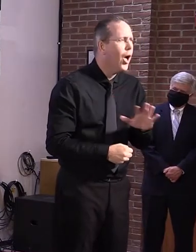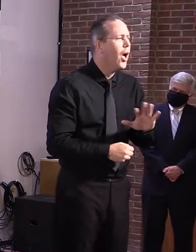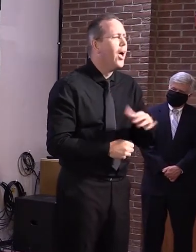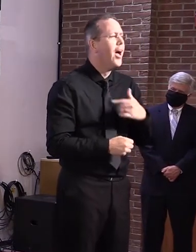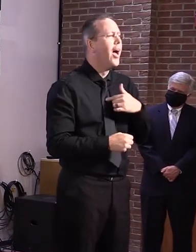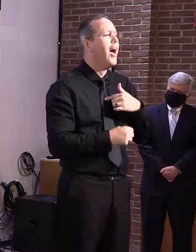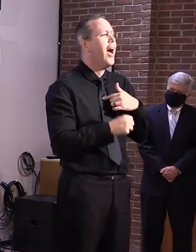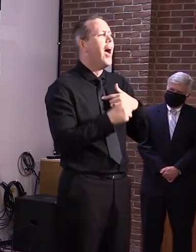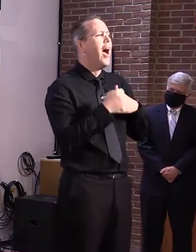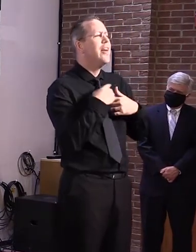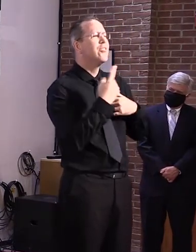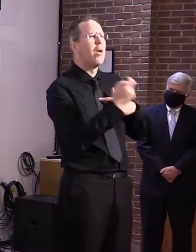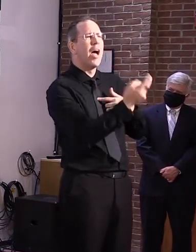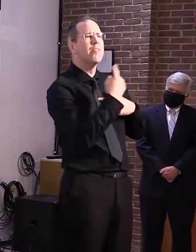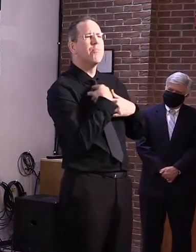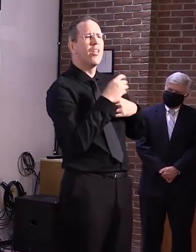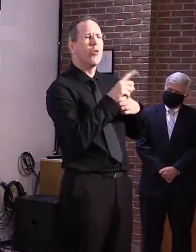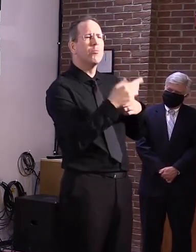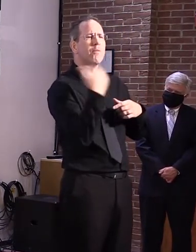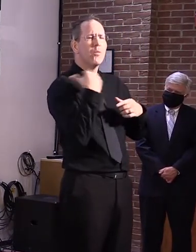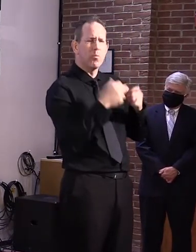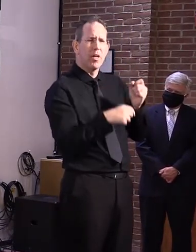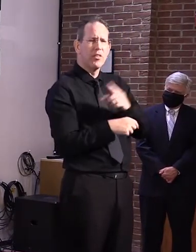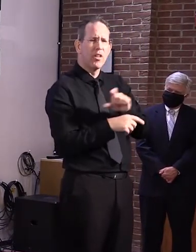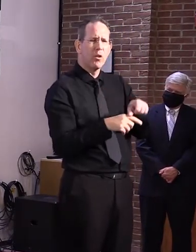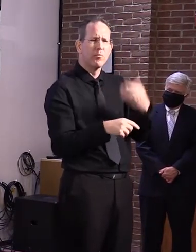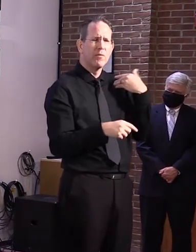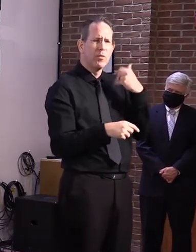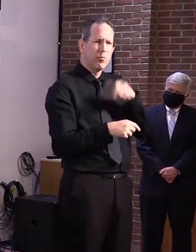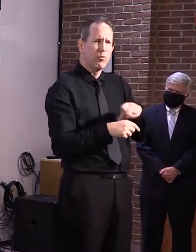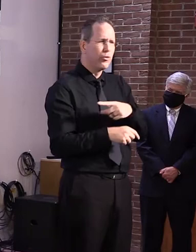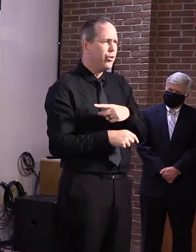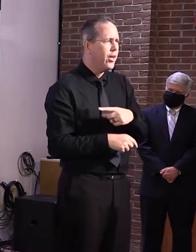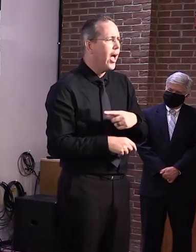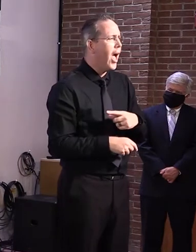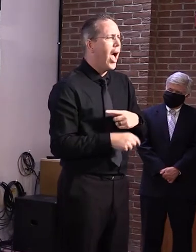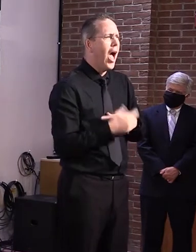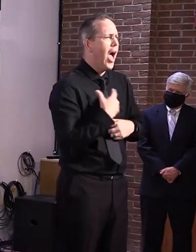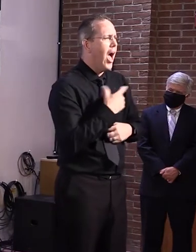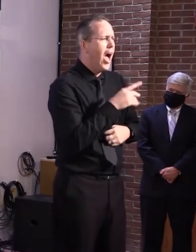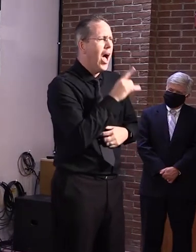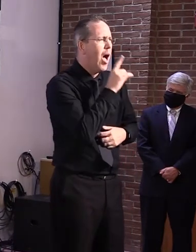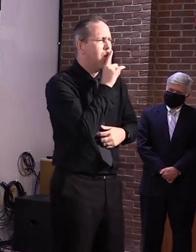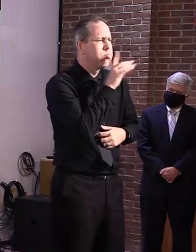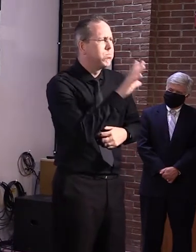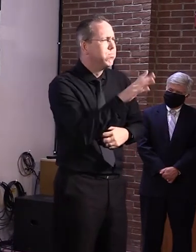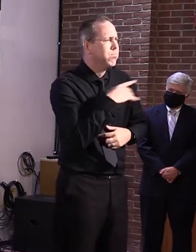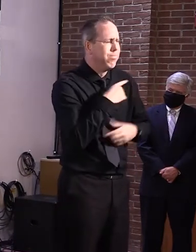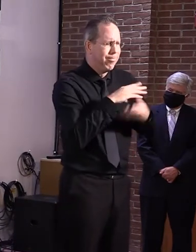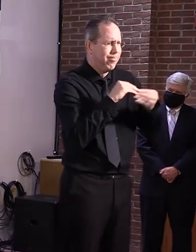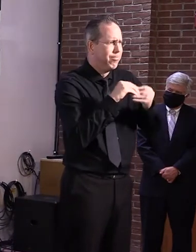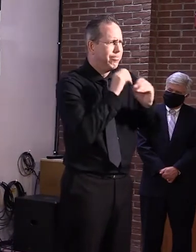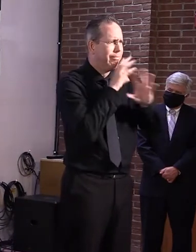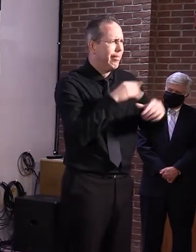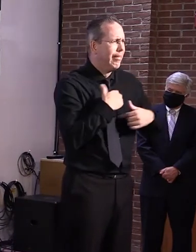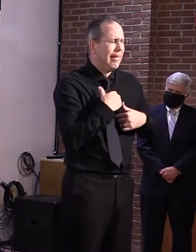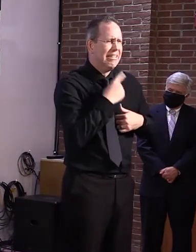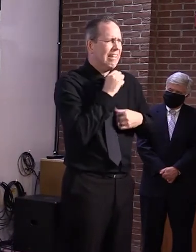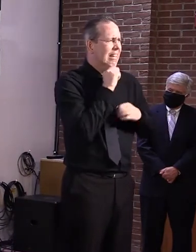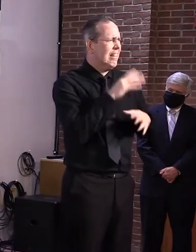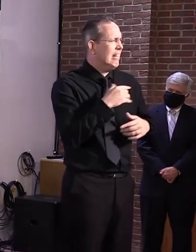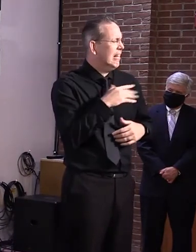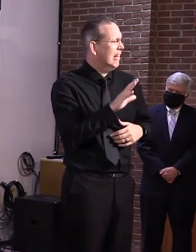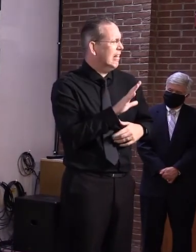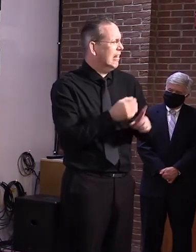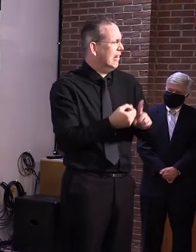that manner. I will say he isn't my first choice. He has not received my vote. He